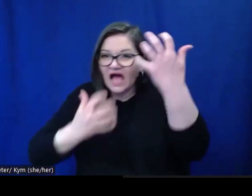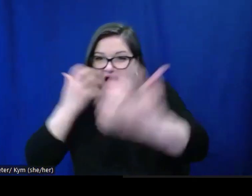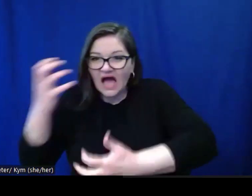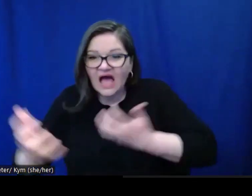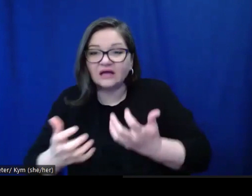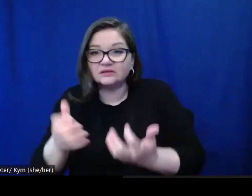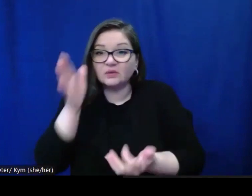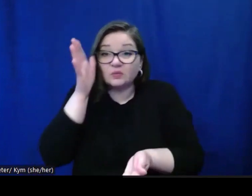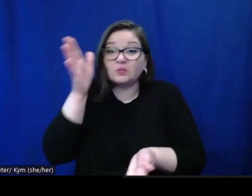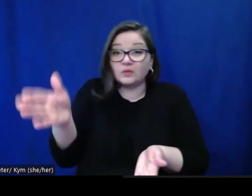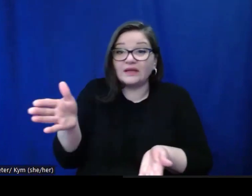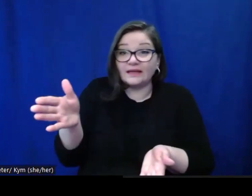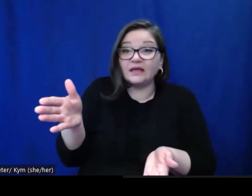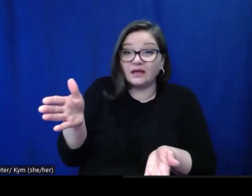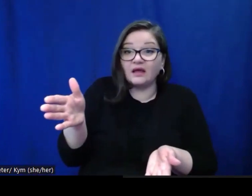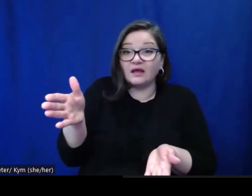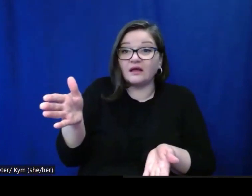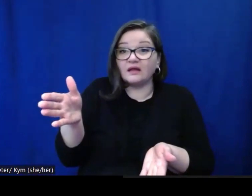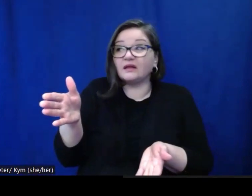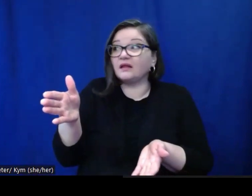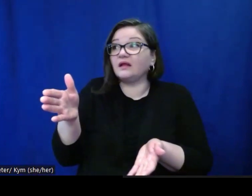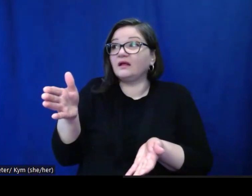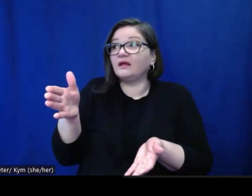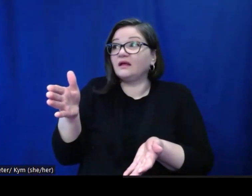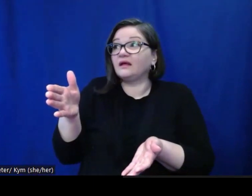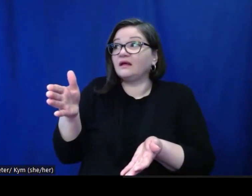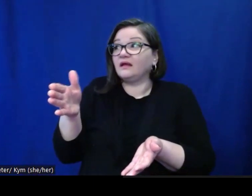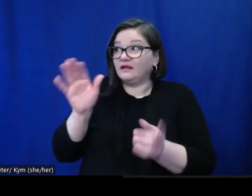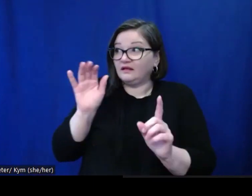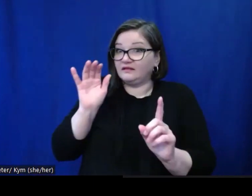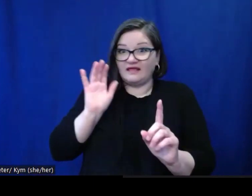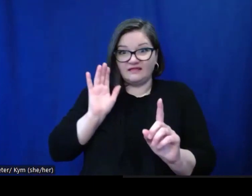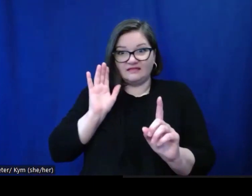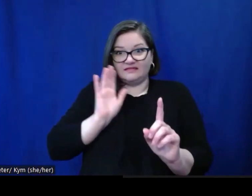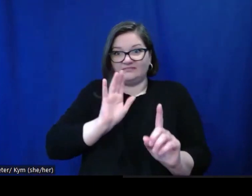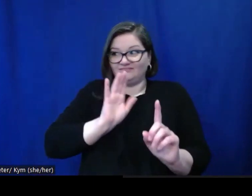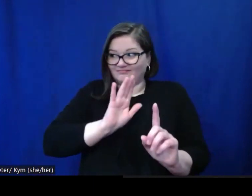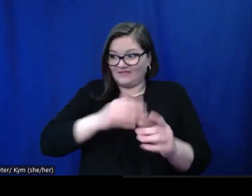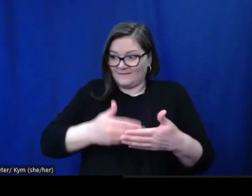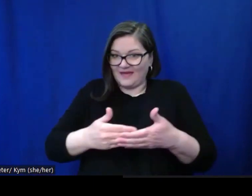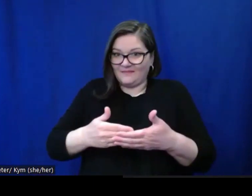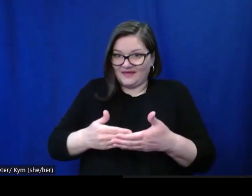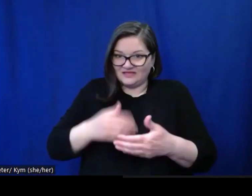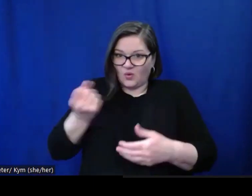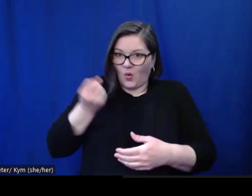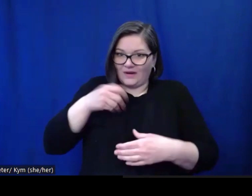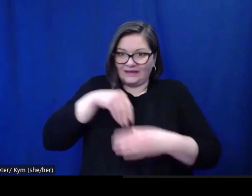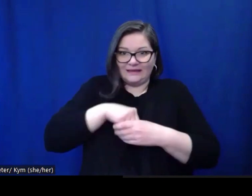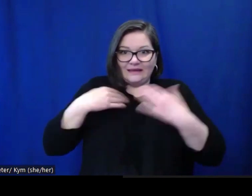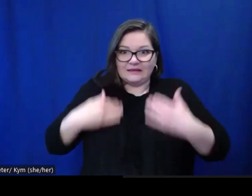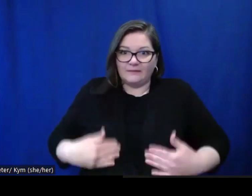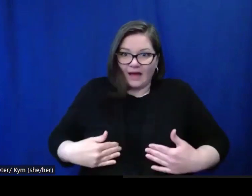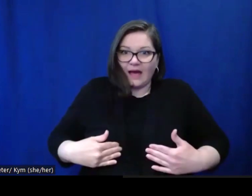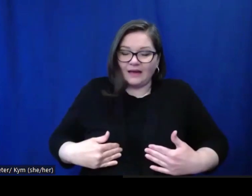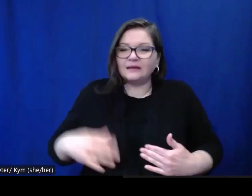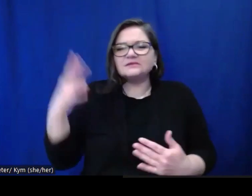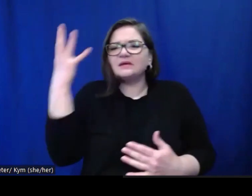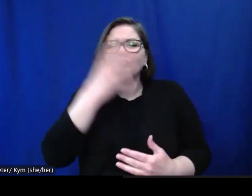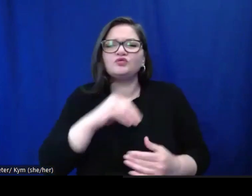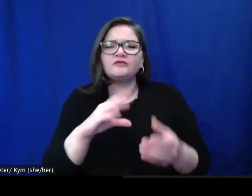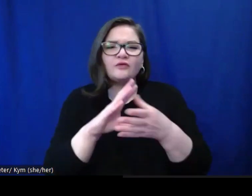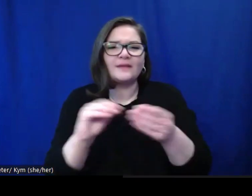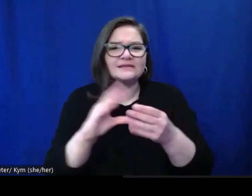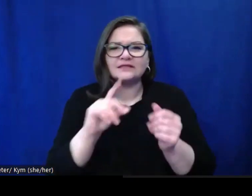screaming, that their baby is holding on to this in their bodies. It's a beautiful message of